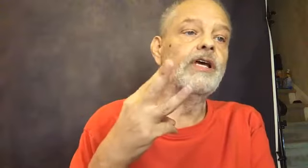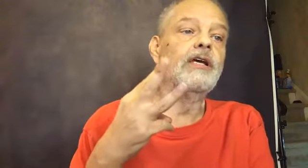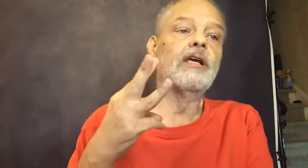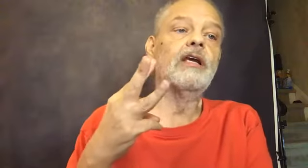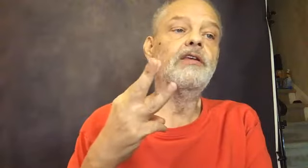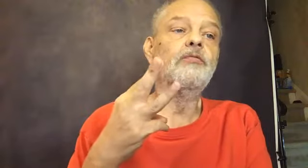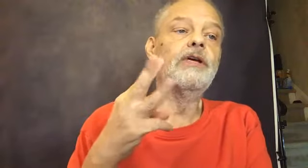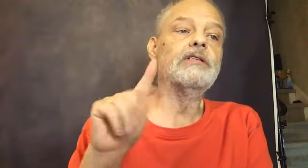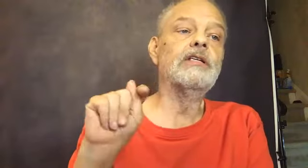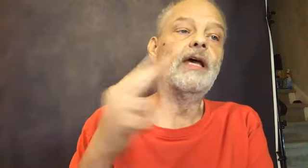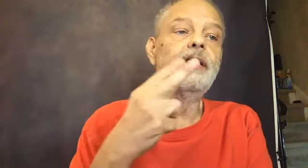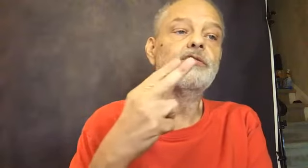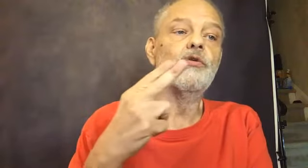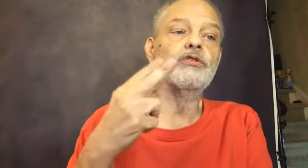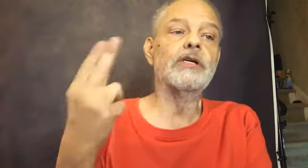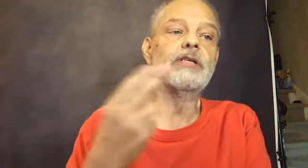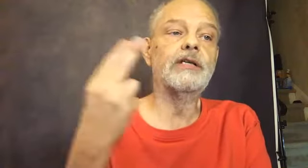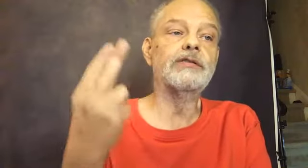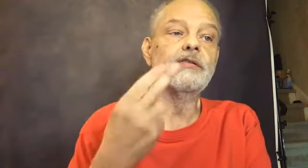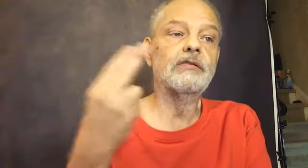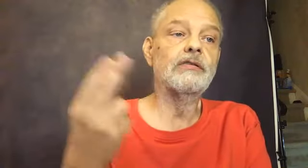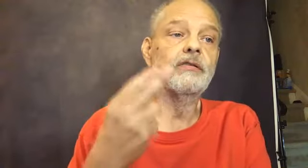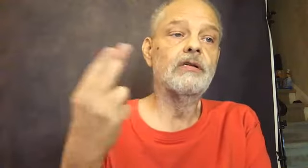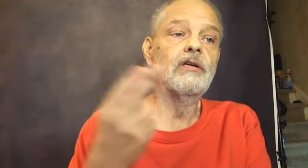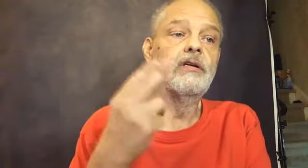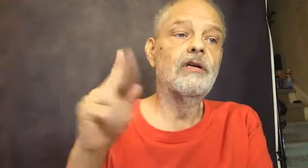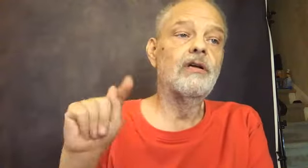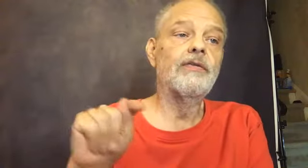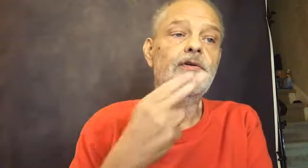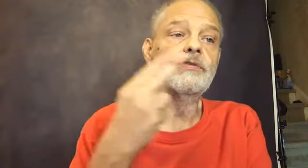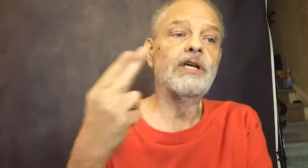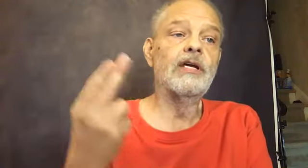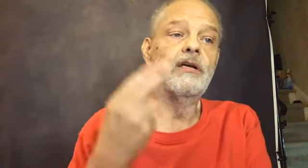Thursday can either be TH or just H. Thursday.